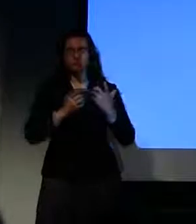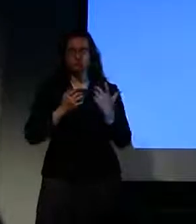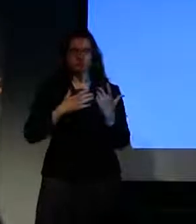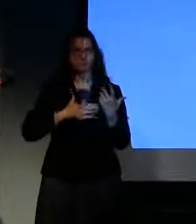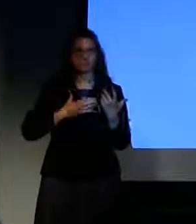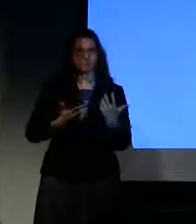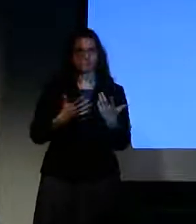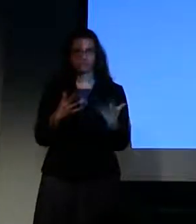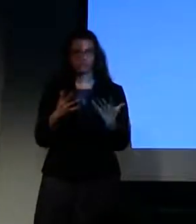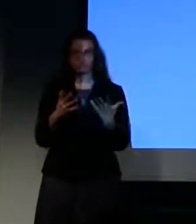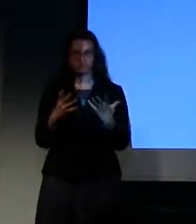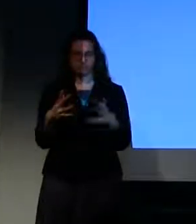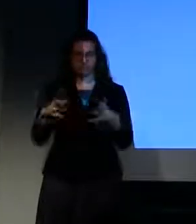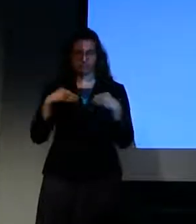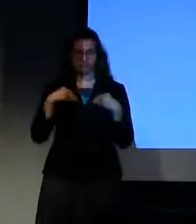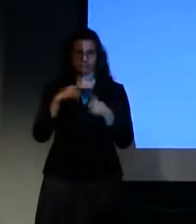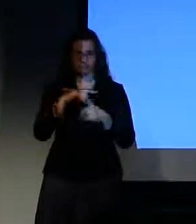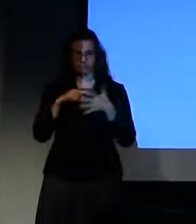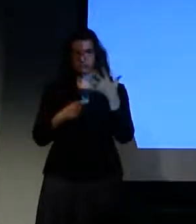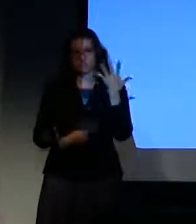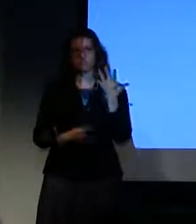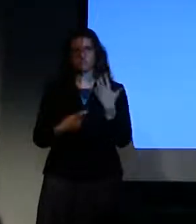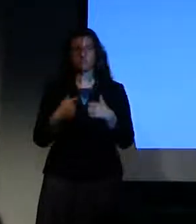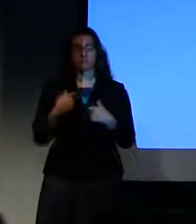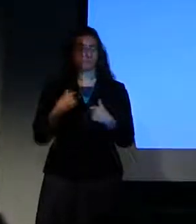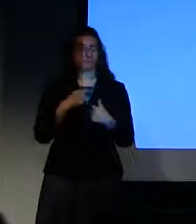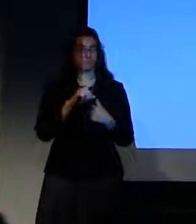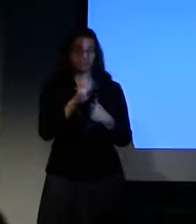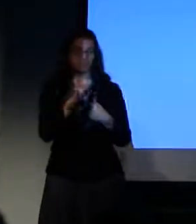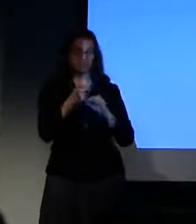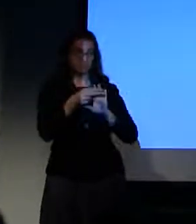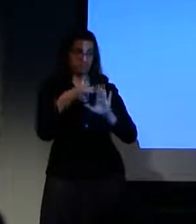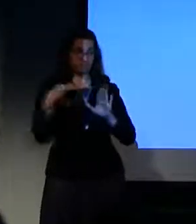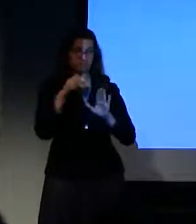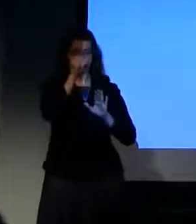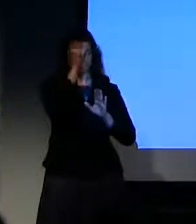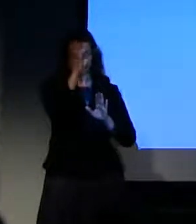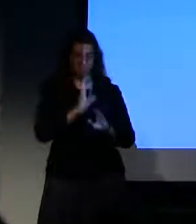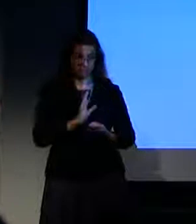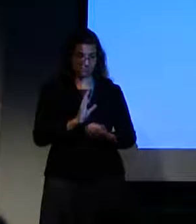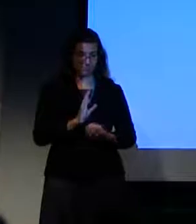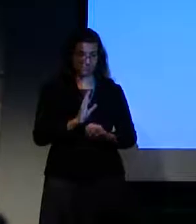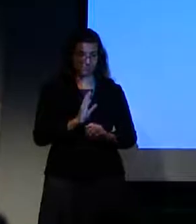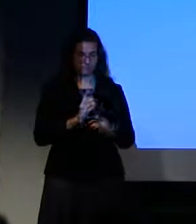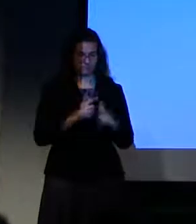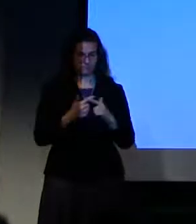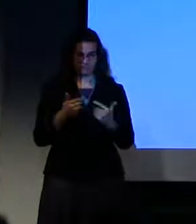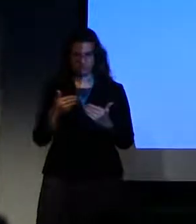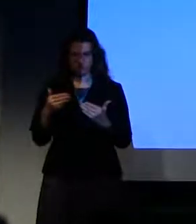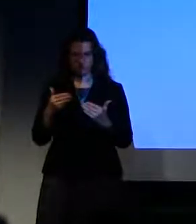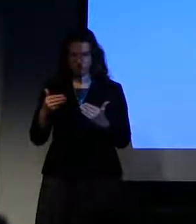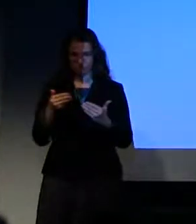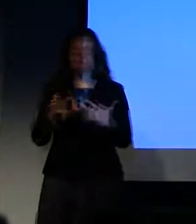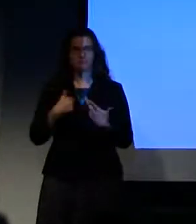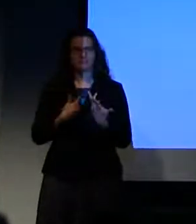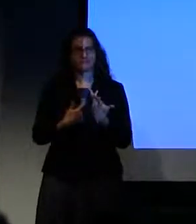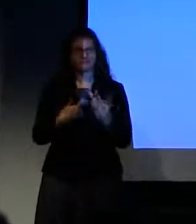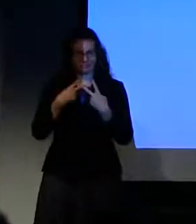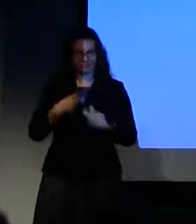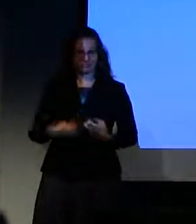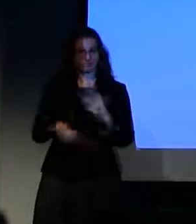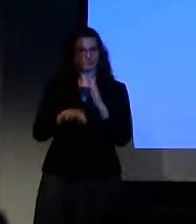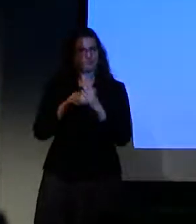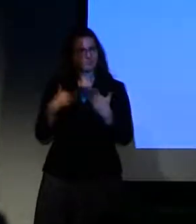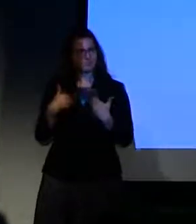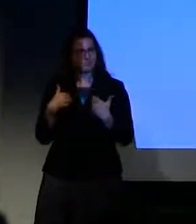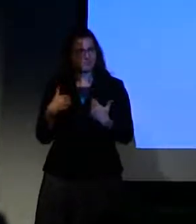And as I was diagnosed with schizophrenia and moving on from that, I found that not only was he experimental and passionate, but in